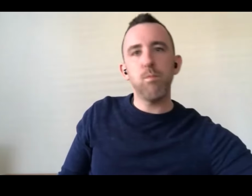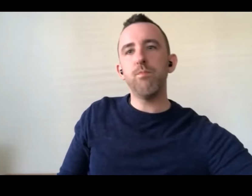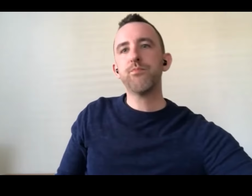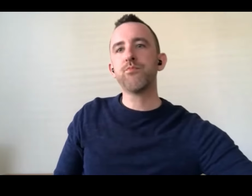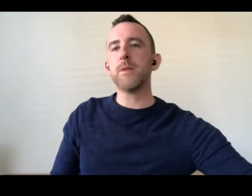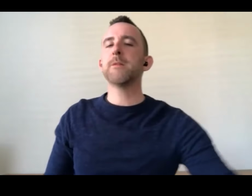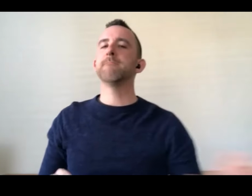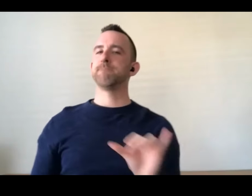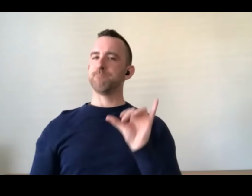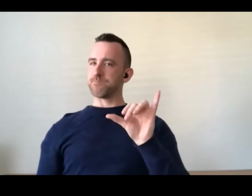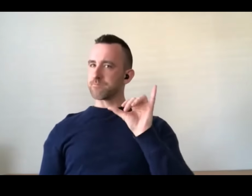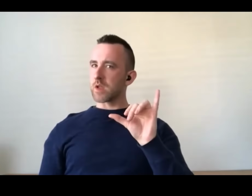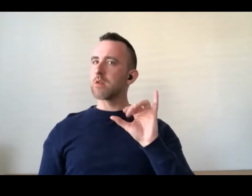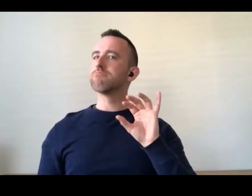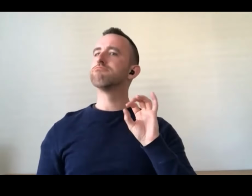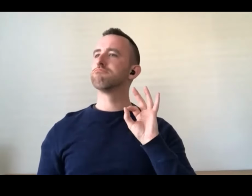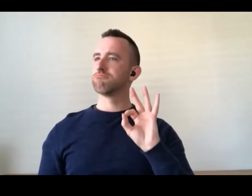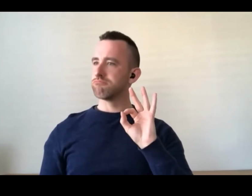Great. Excellent. Excellent.